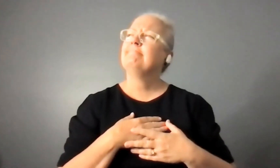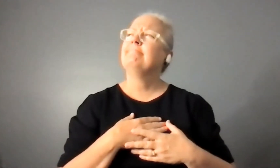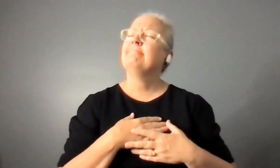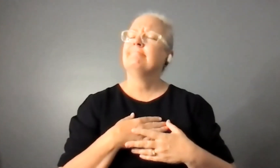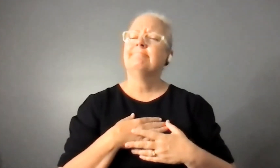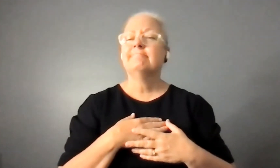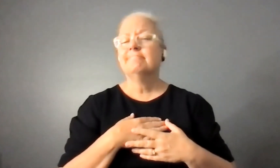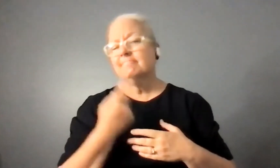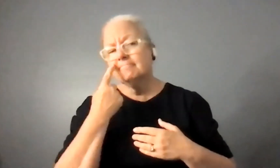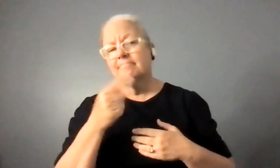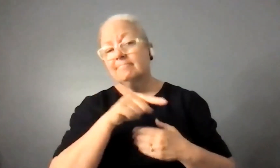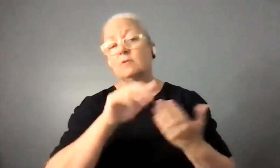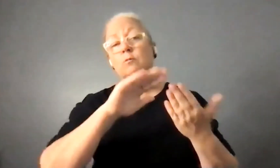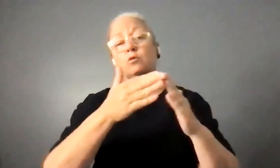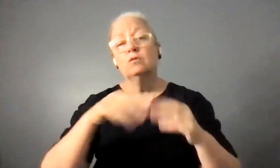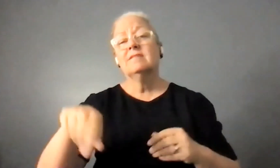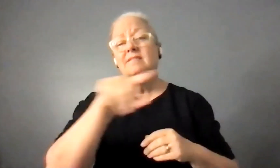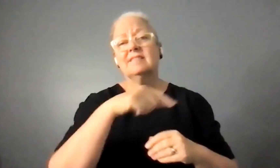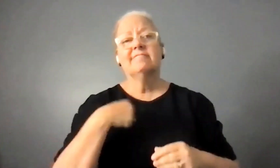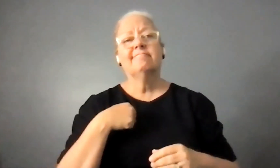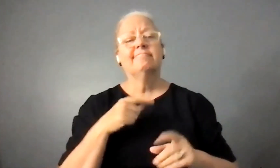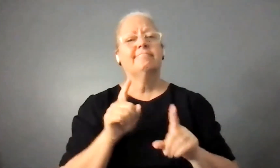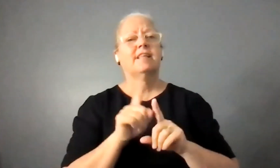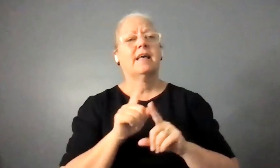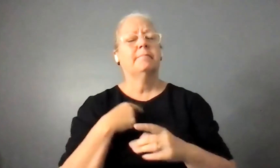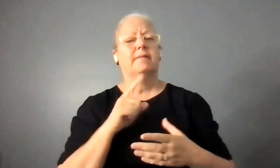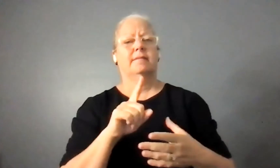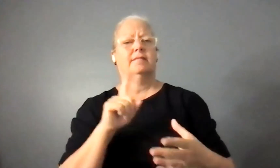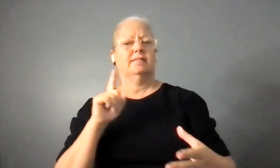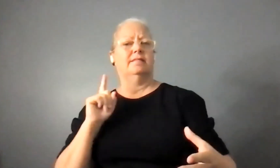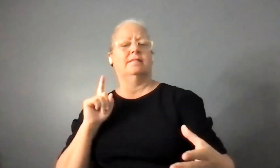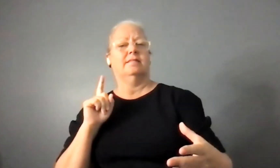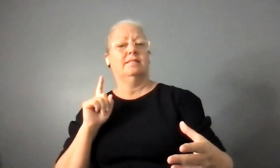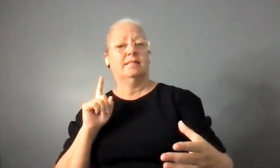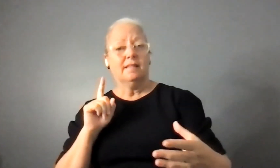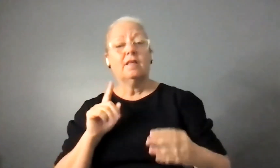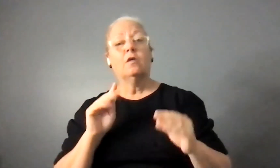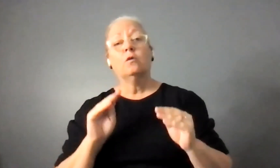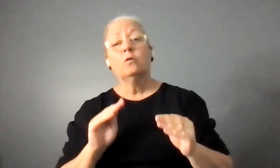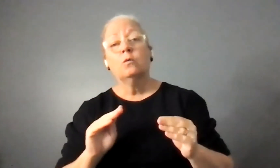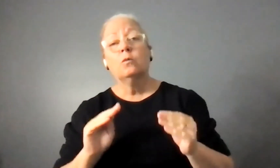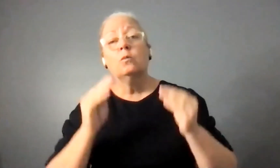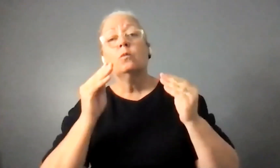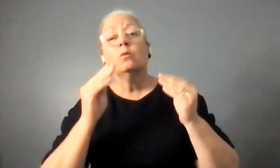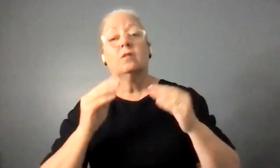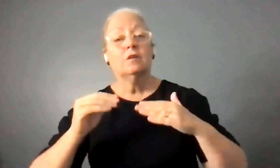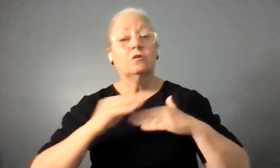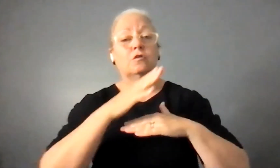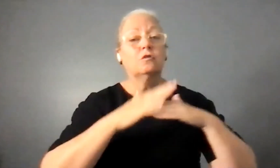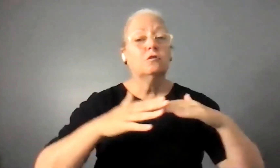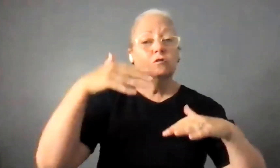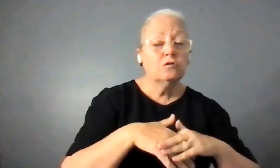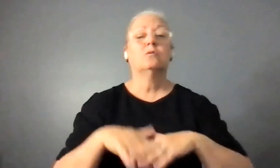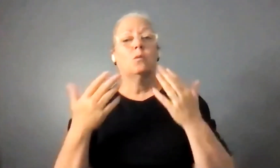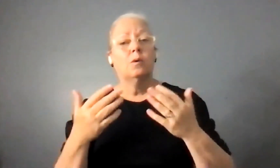the society. We as youth, indigenous youth with a disability, since we are not